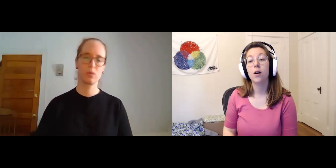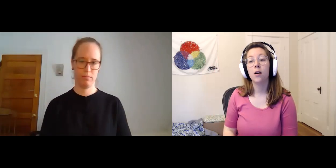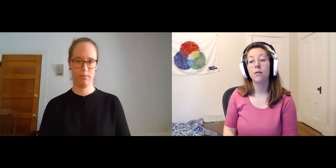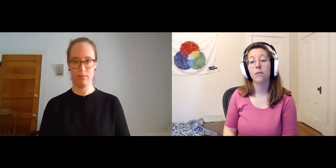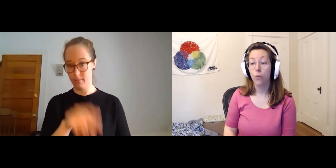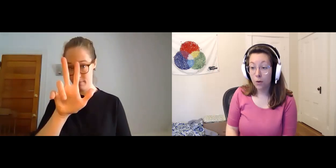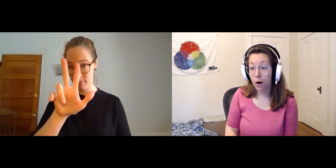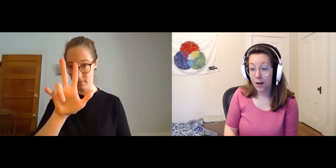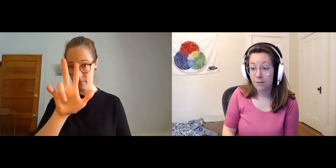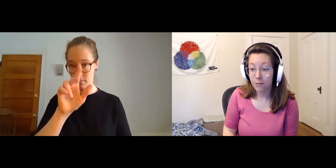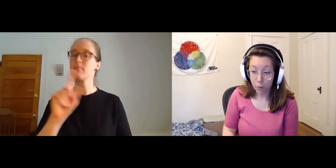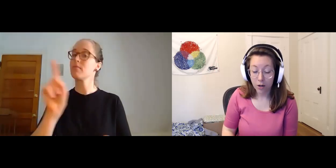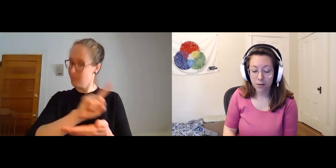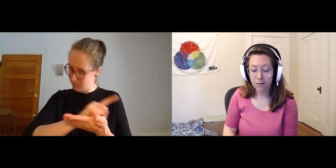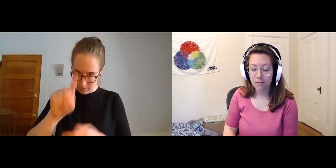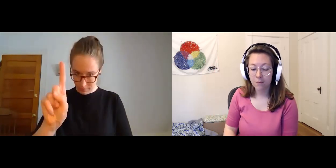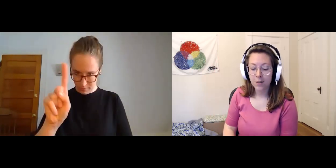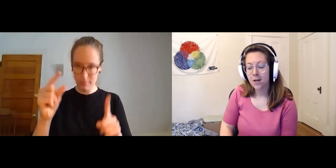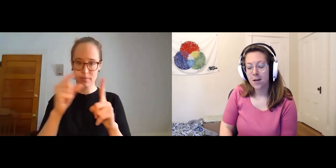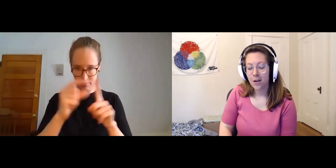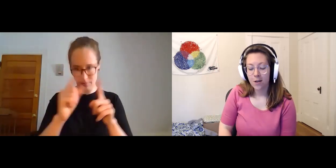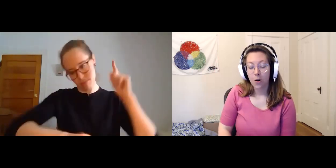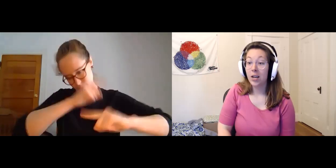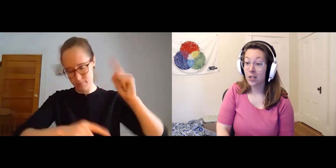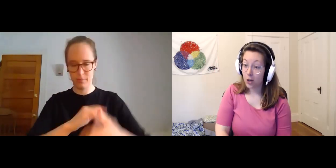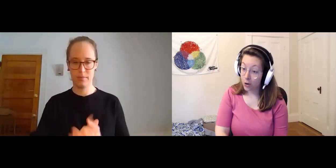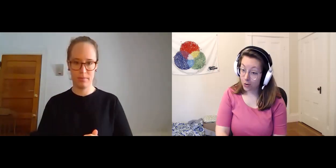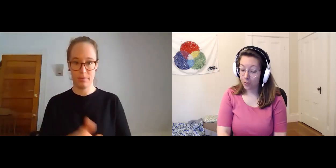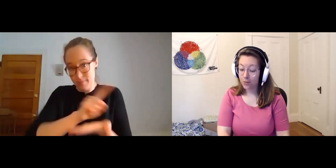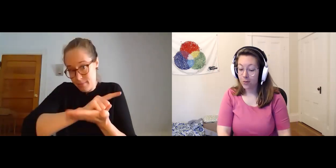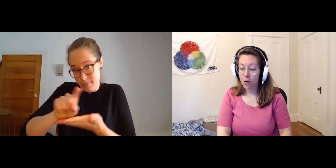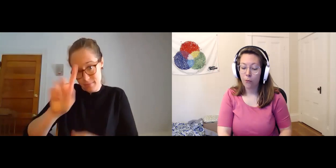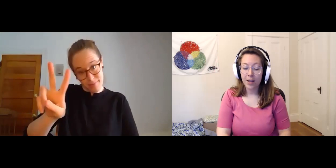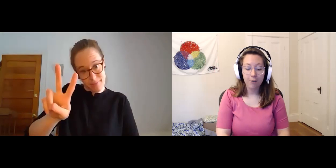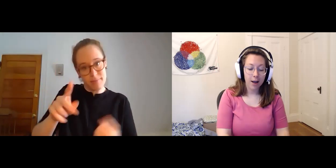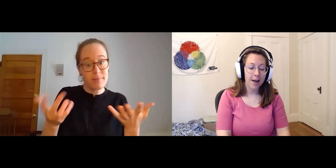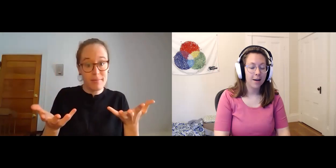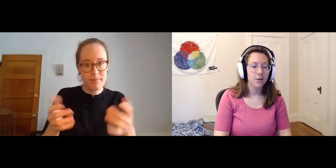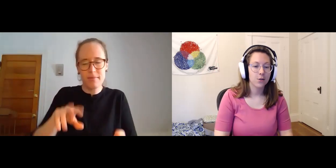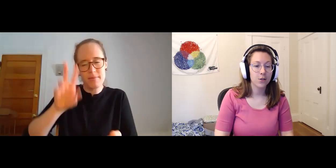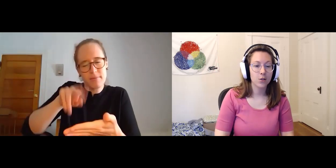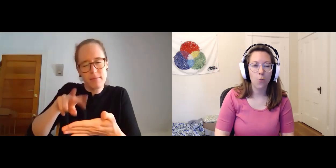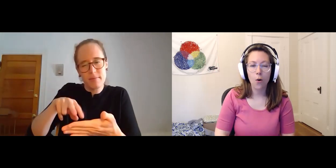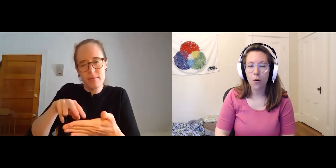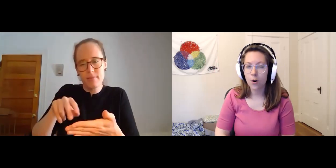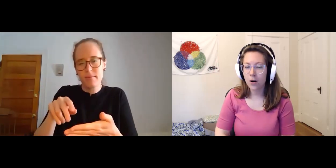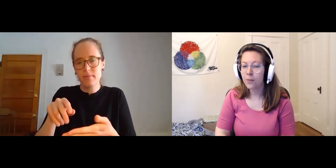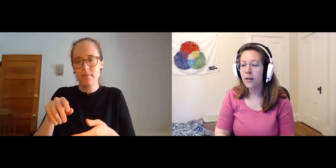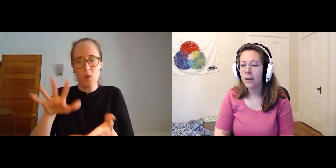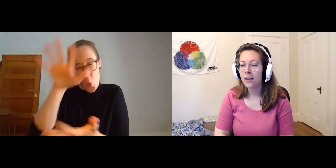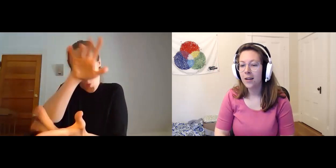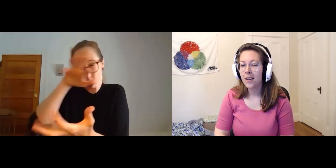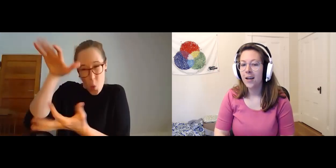those were week 1 words. Week 2, we read